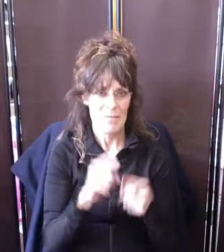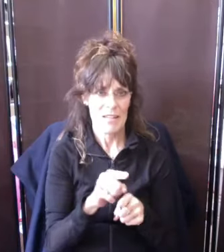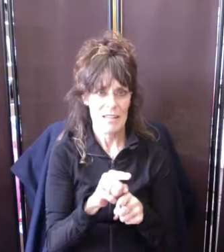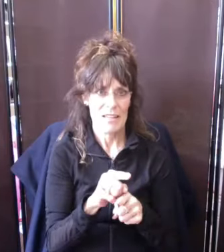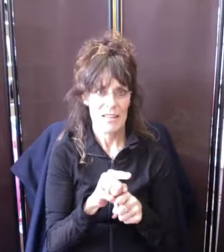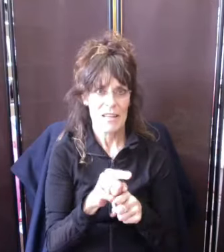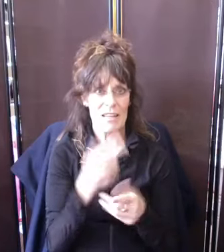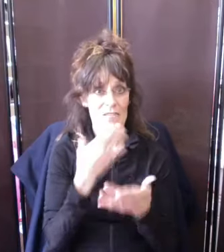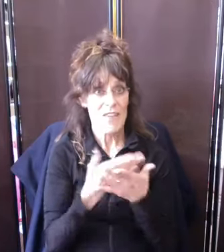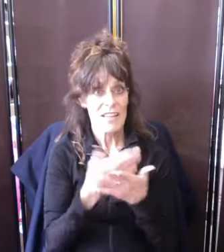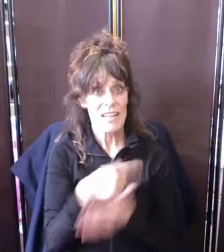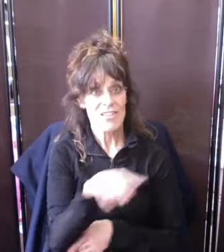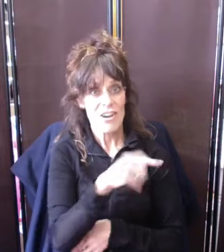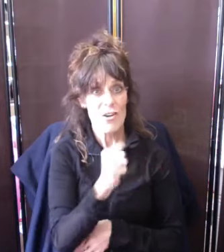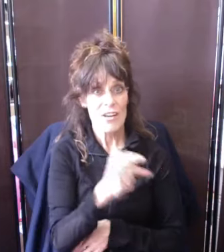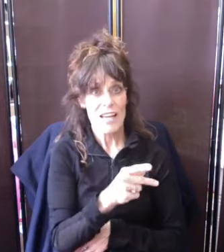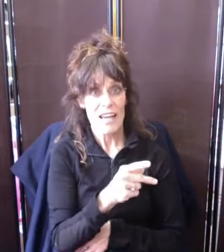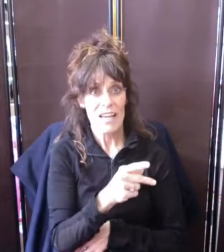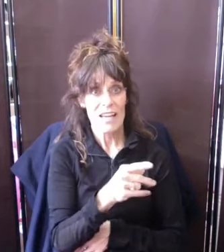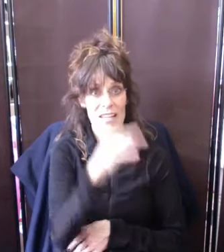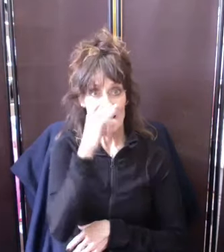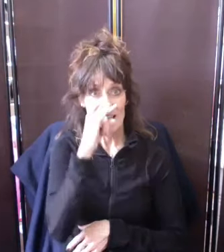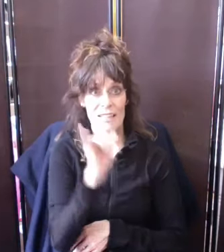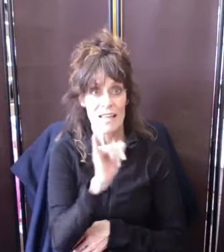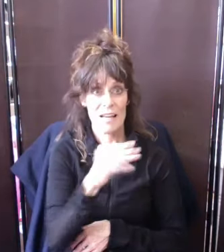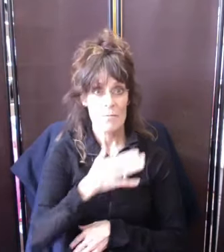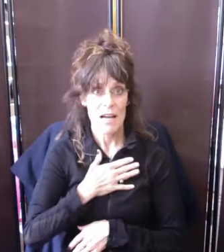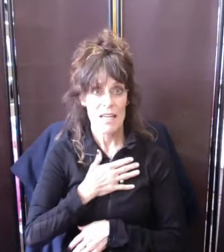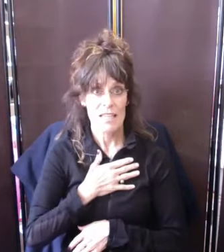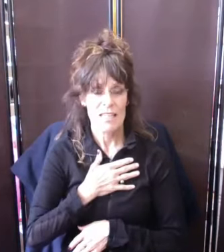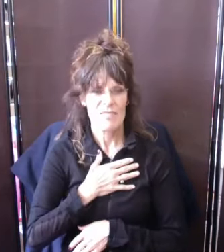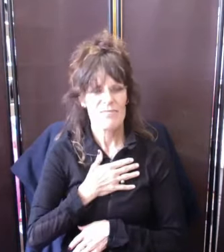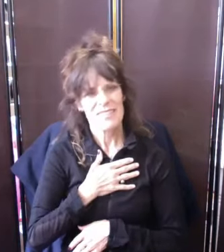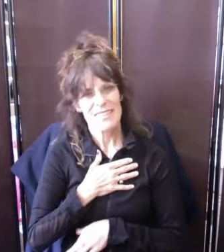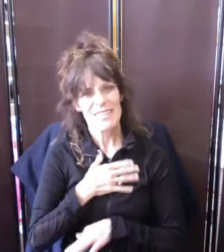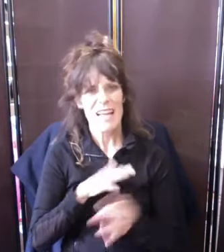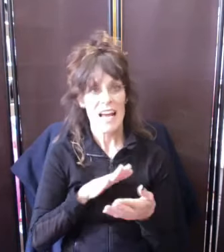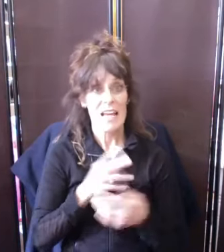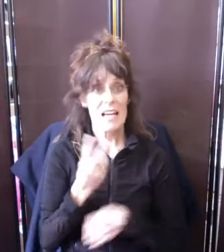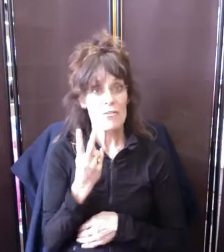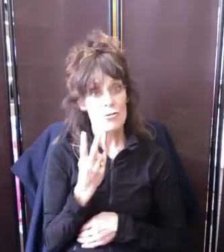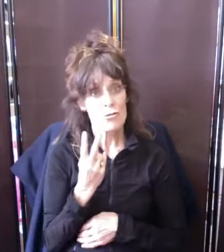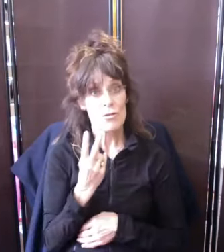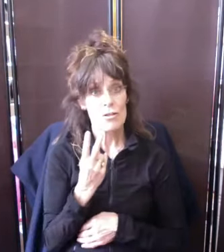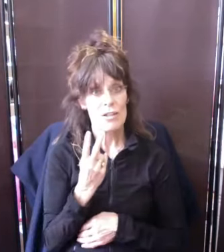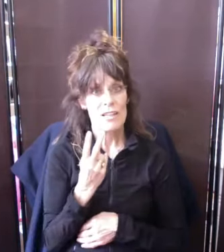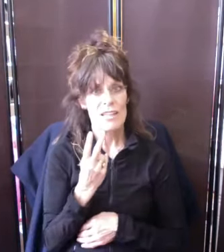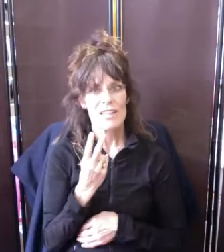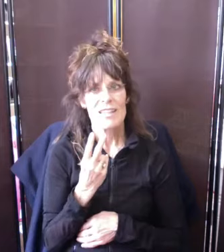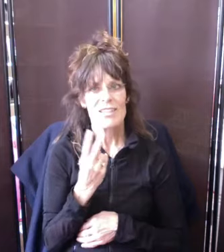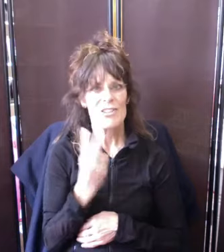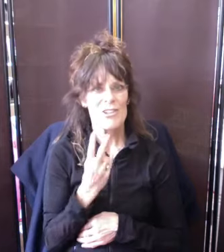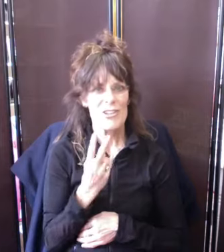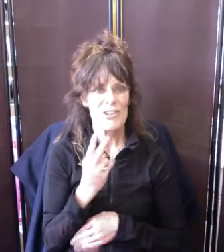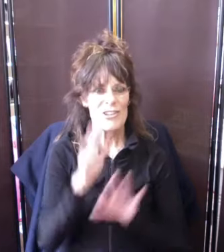okay, kids like mine generally die. And I got 2 of those kids, and they're doing great today. You'd never know.